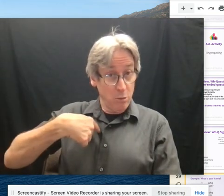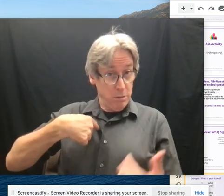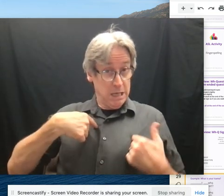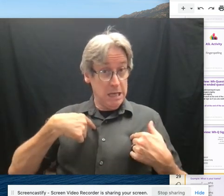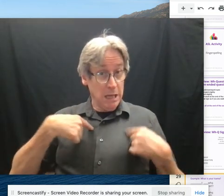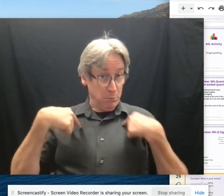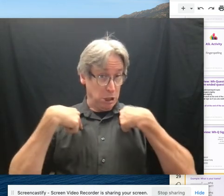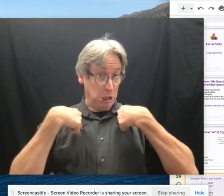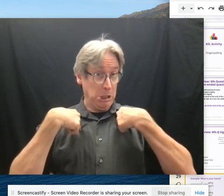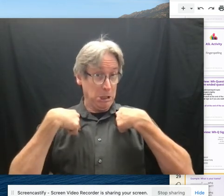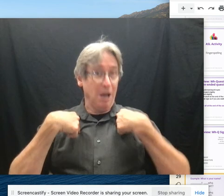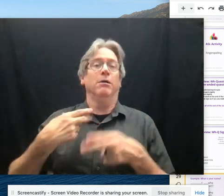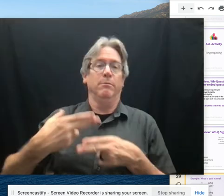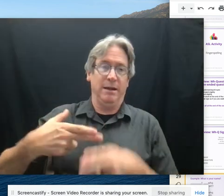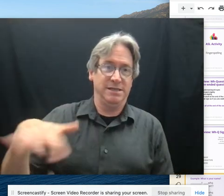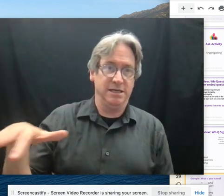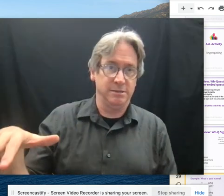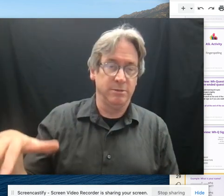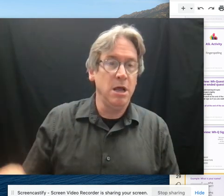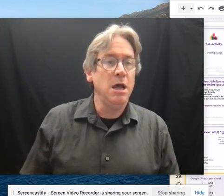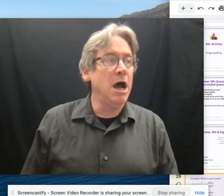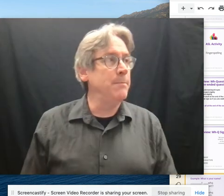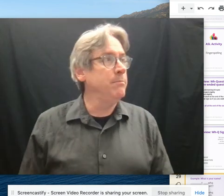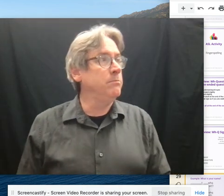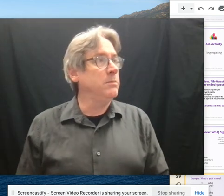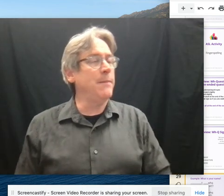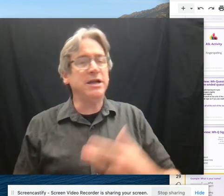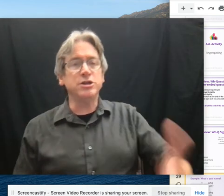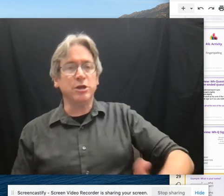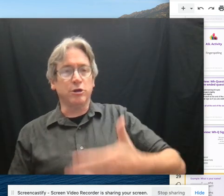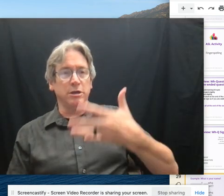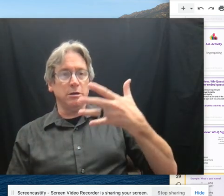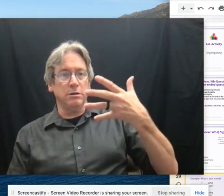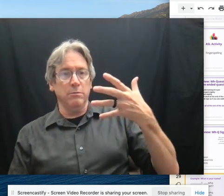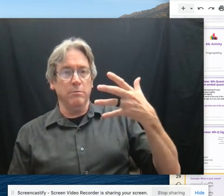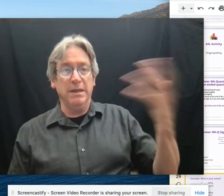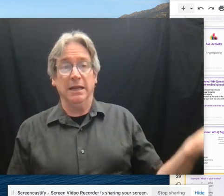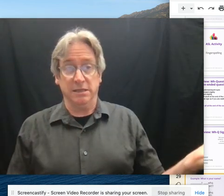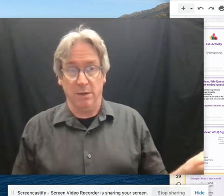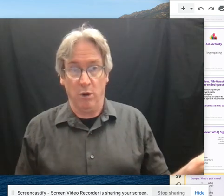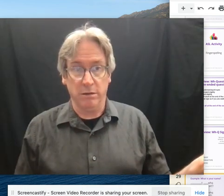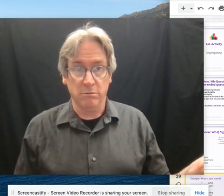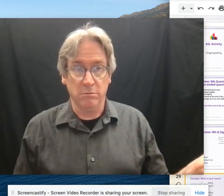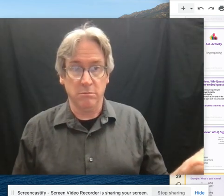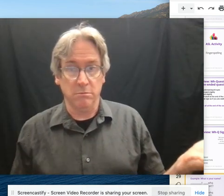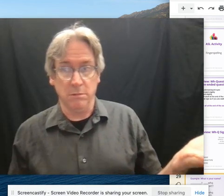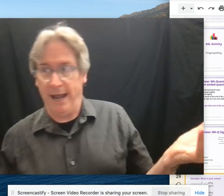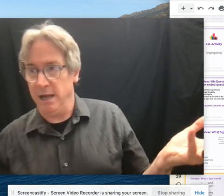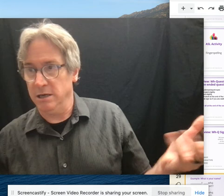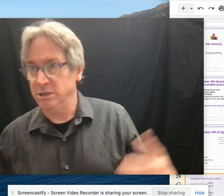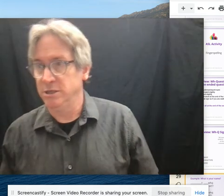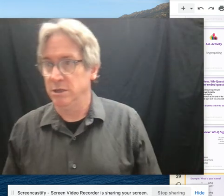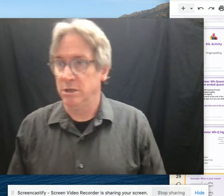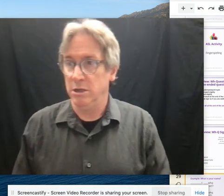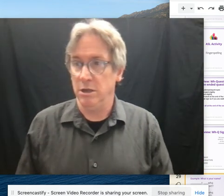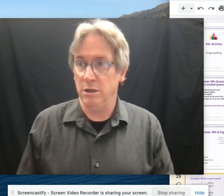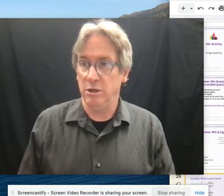me, my name is this. Imagine that you're meeting someone